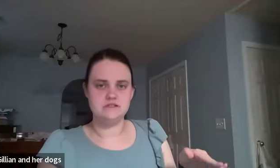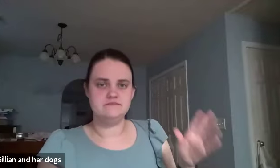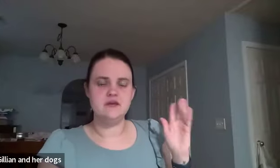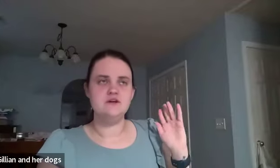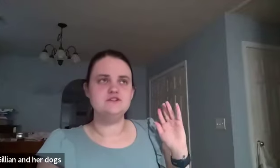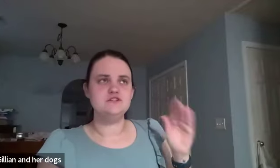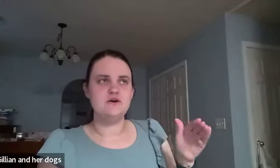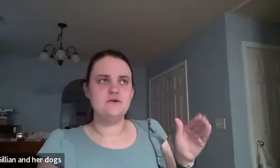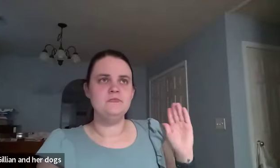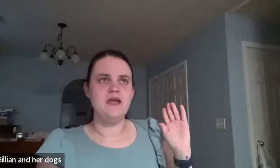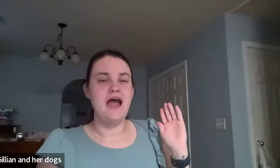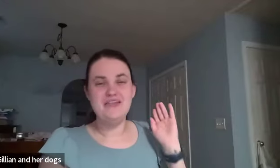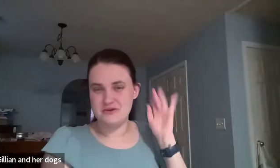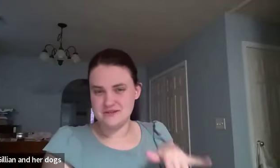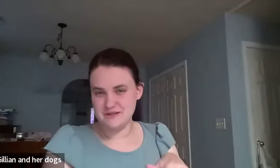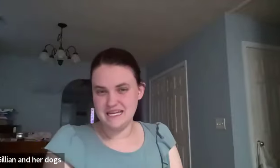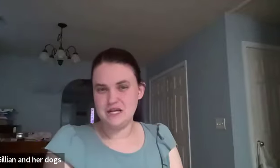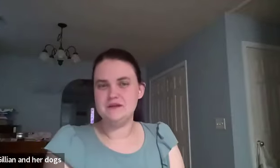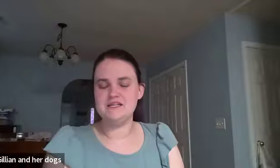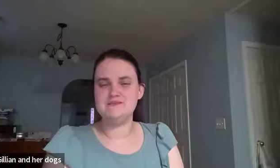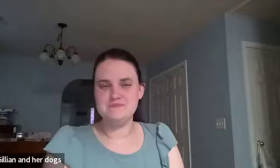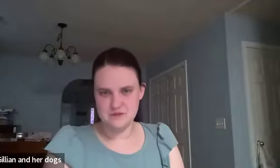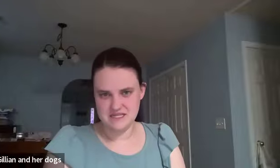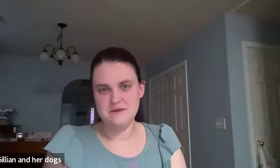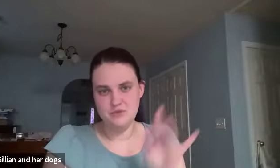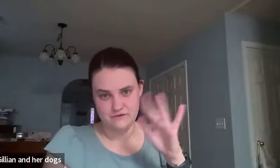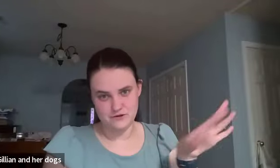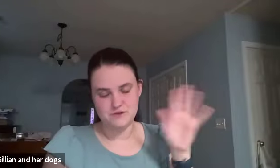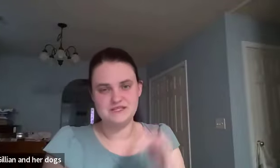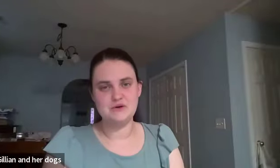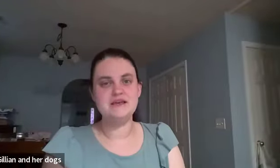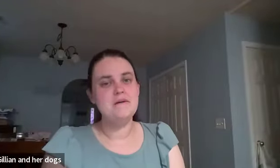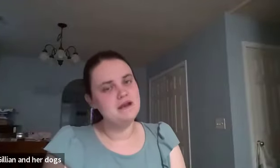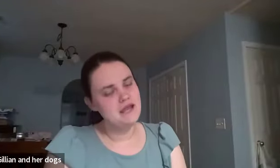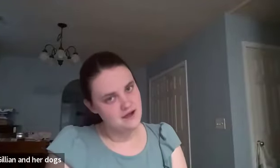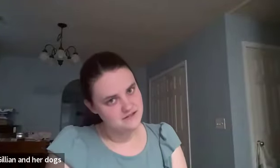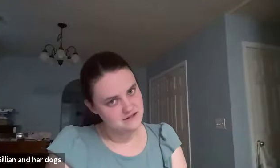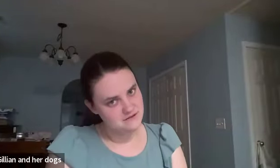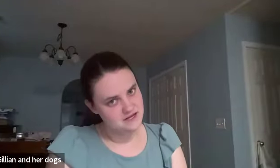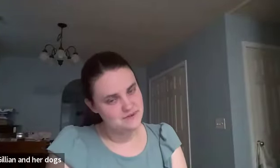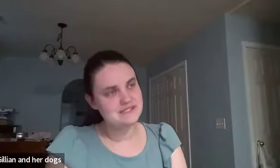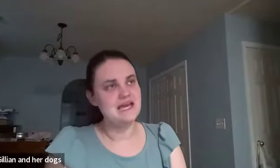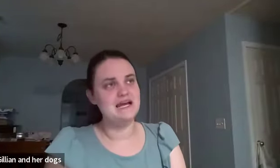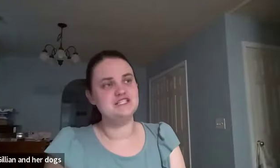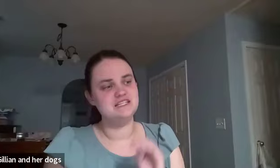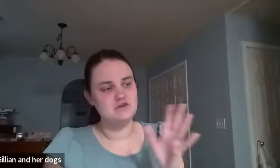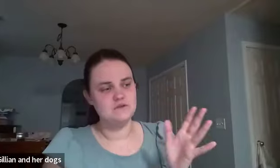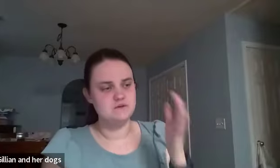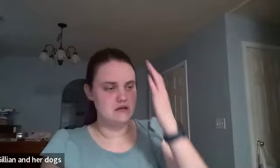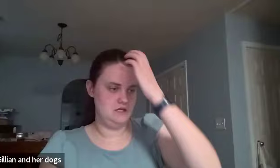Seahorse. So I throw this one in here because most of the time people will finger spell seahorse, but I have seen a few times and I just like to throw this one out